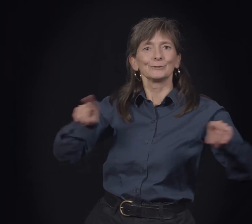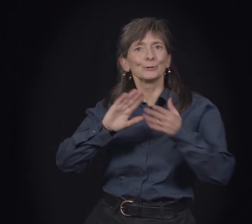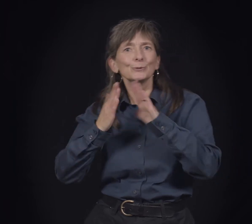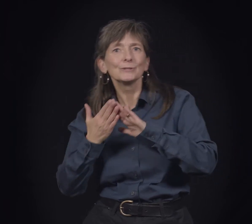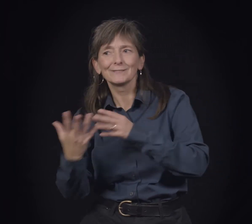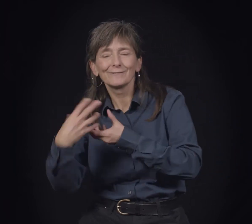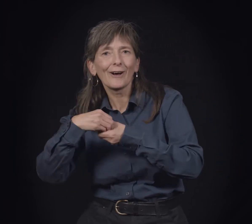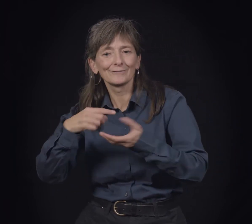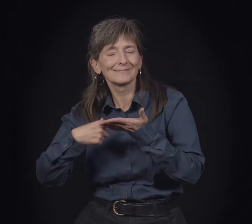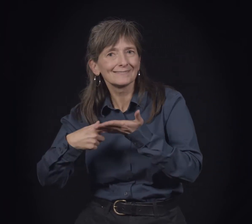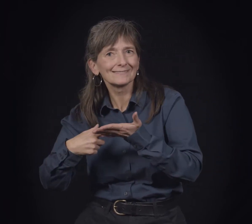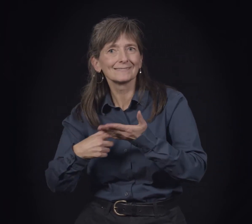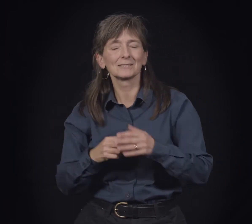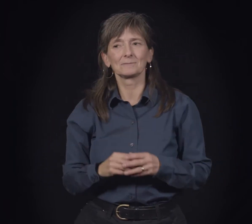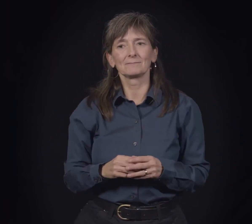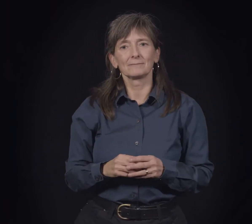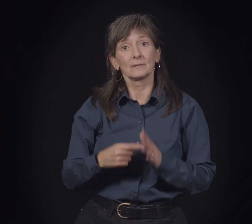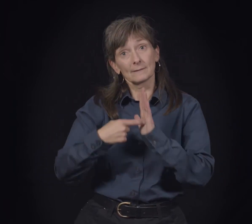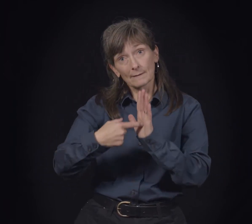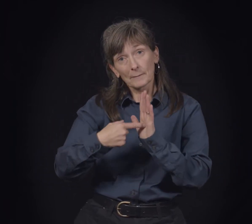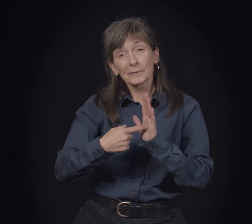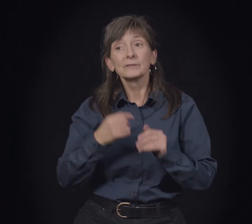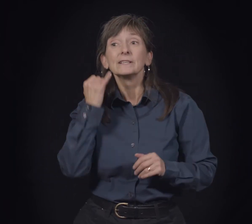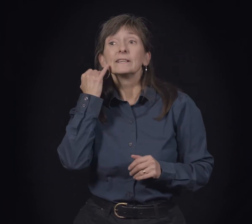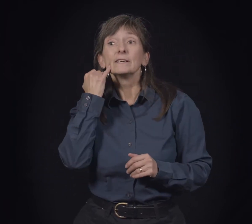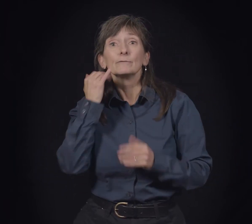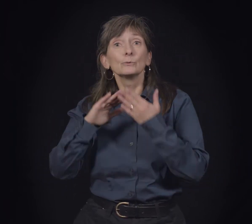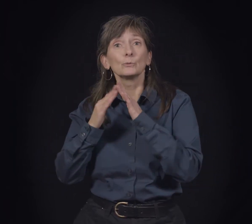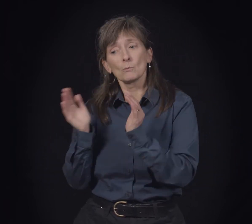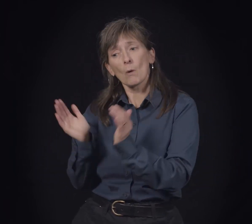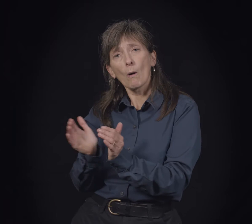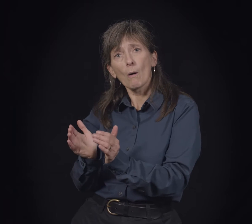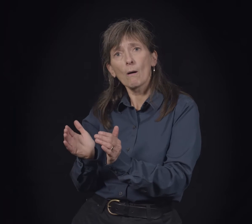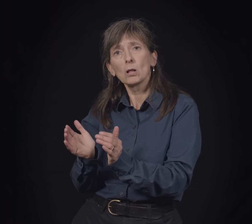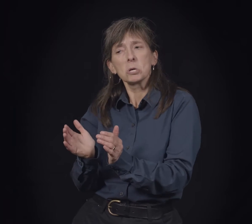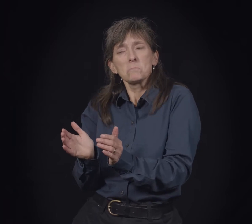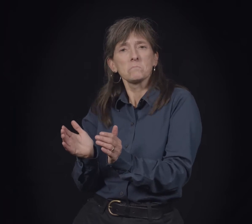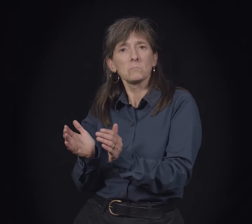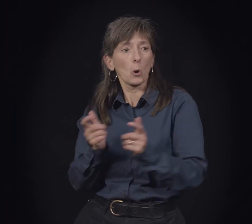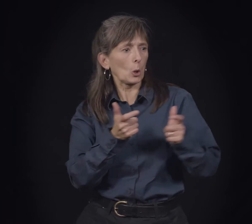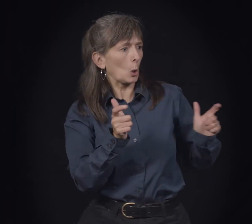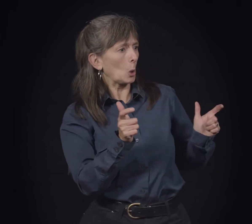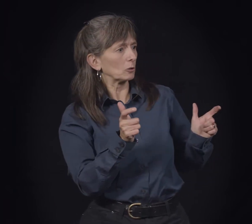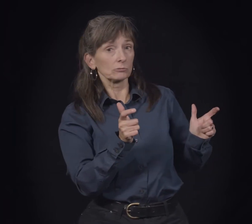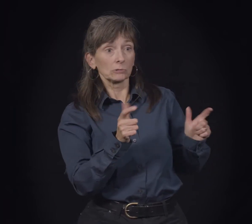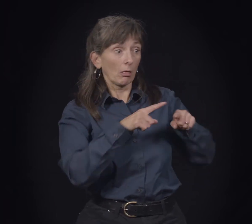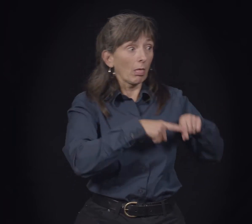example, ensuring there is no limit on community population sizes because the province has a large range of